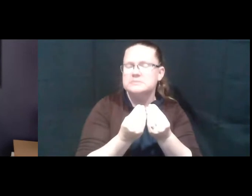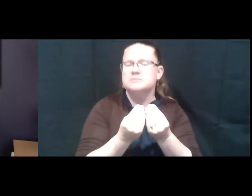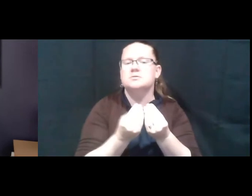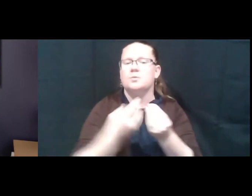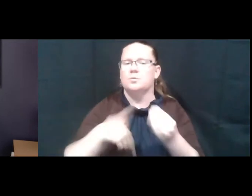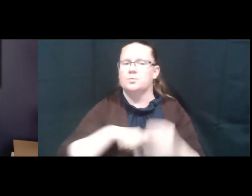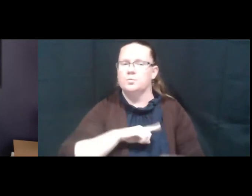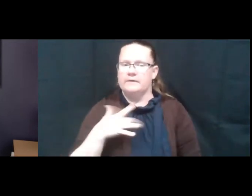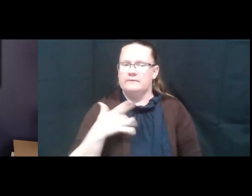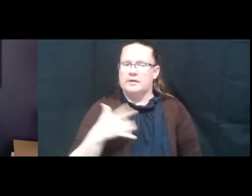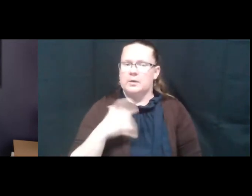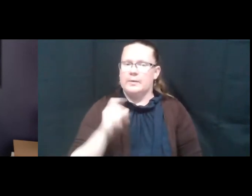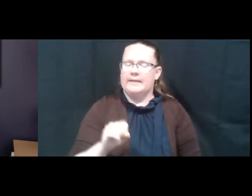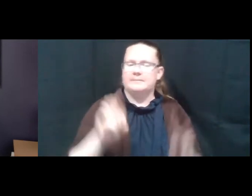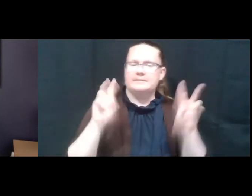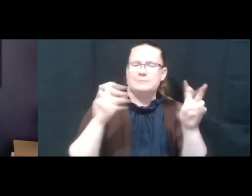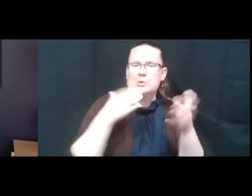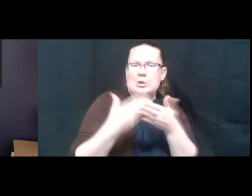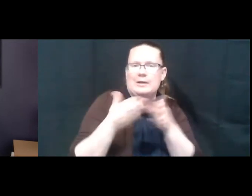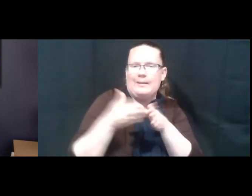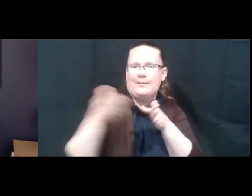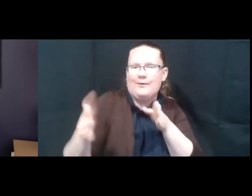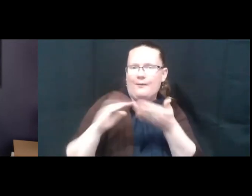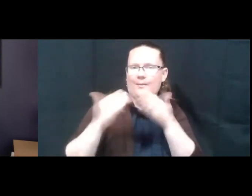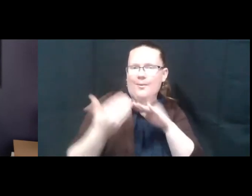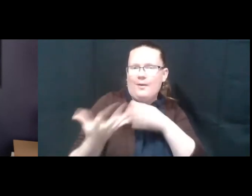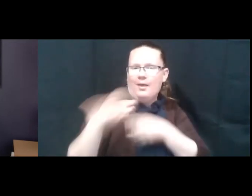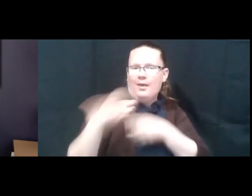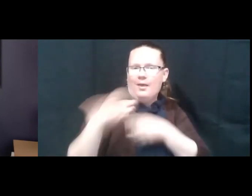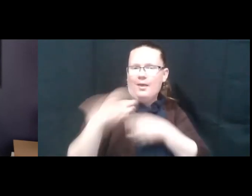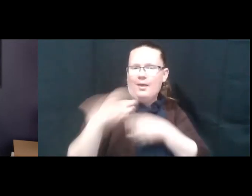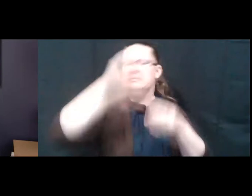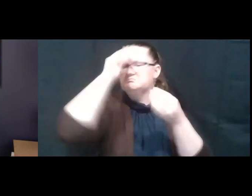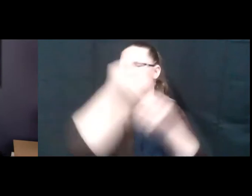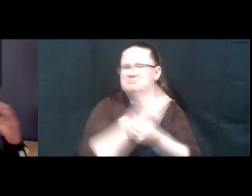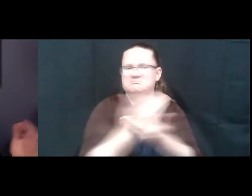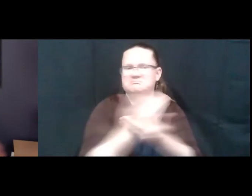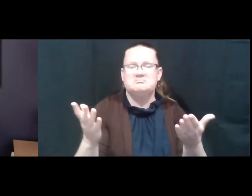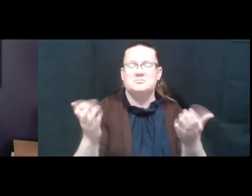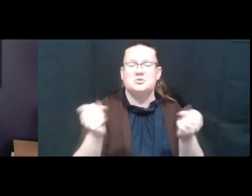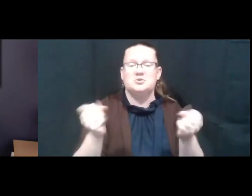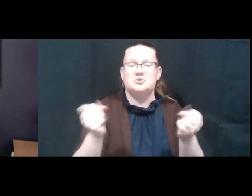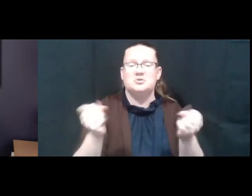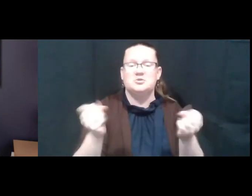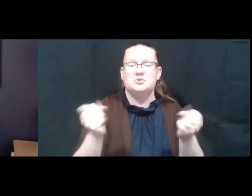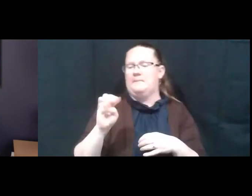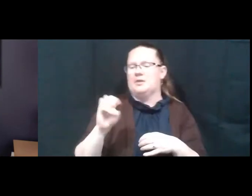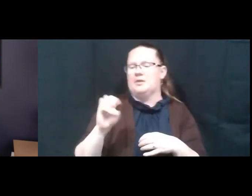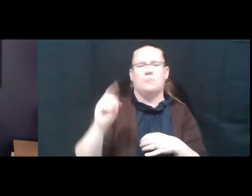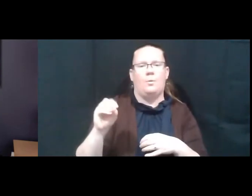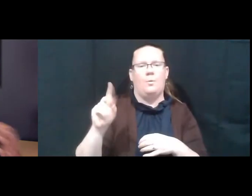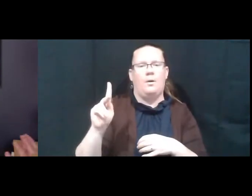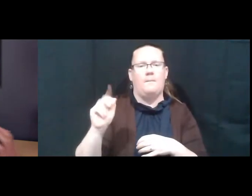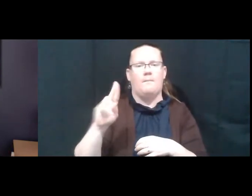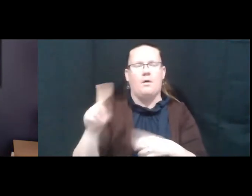be, again, that good neighbor, is to just share that information. So I'm often just taking something that the Metro Parks or Toledo Grows or